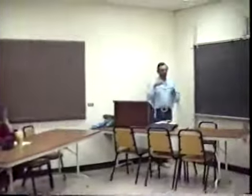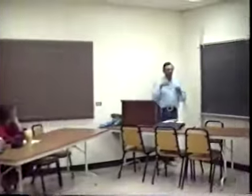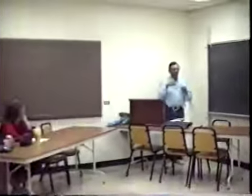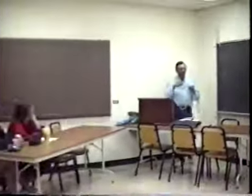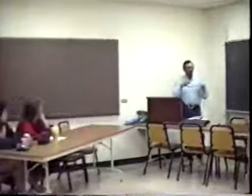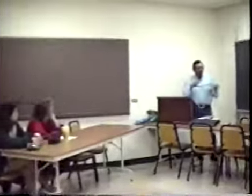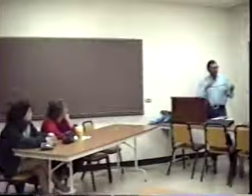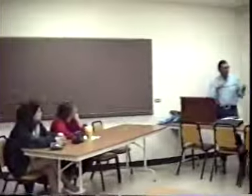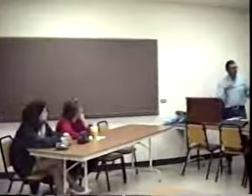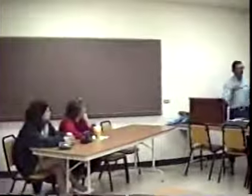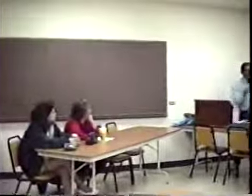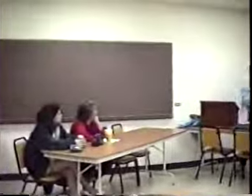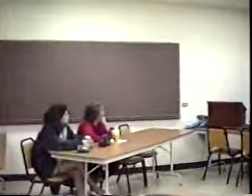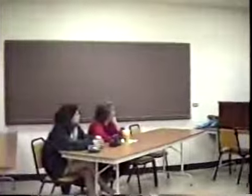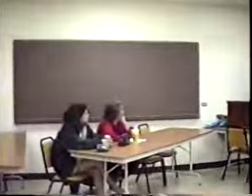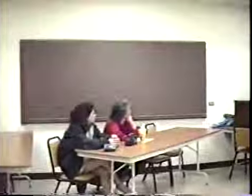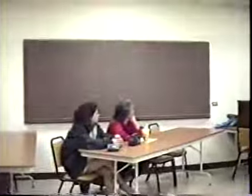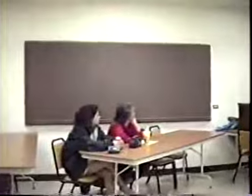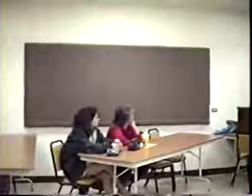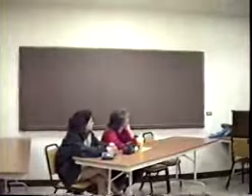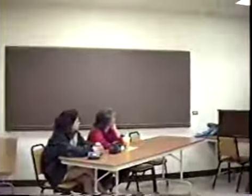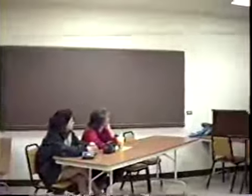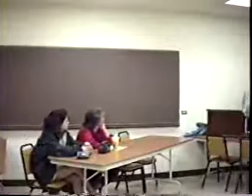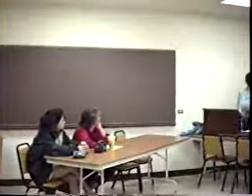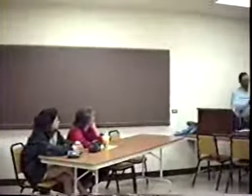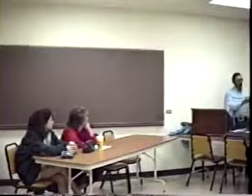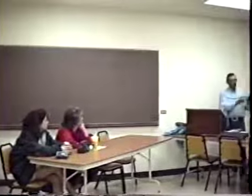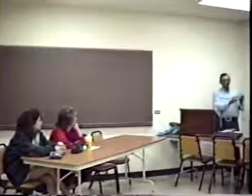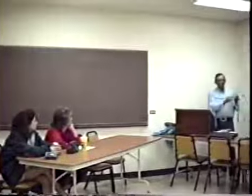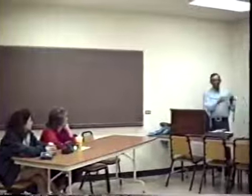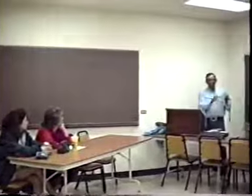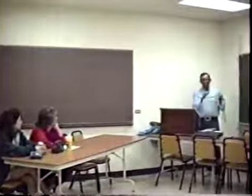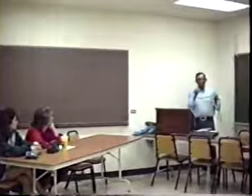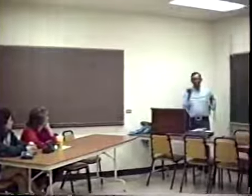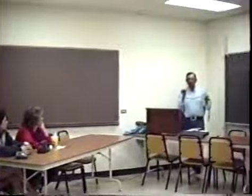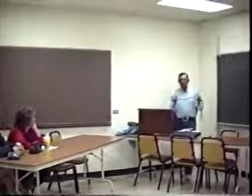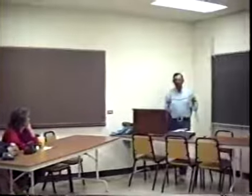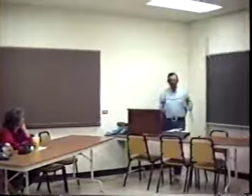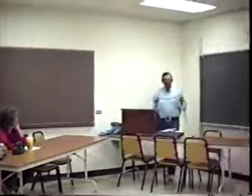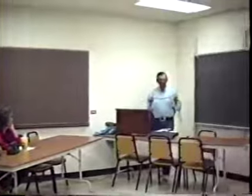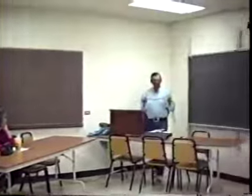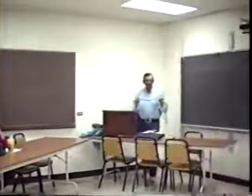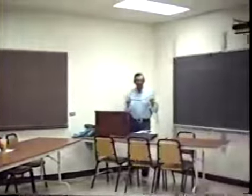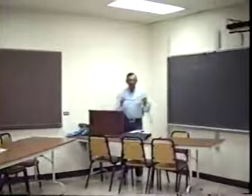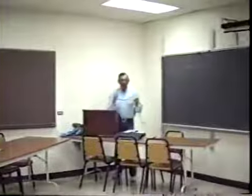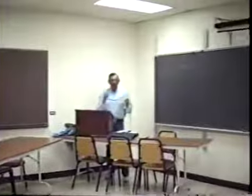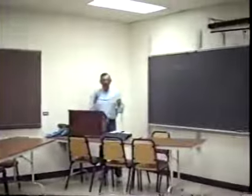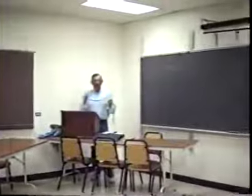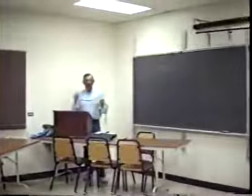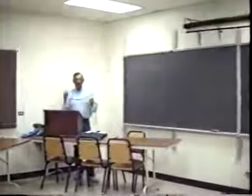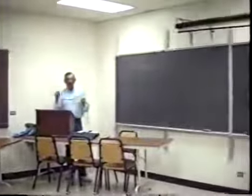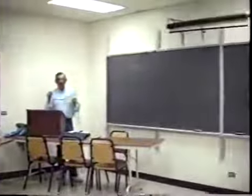like to have you go ahead and work out. That it gives your name, state your name, and if you are of